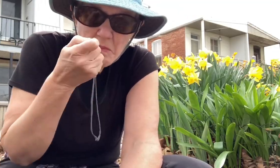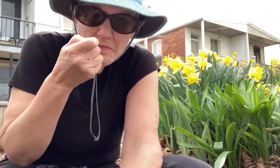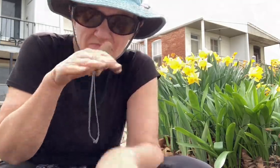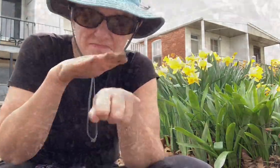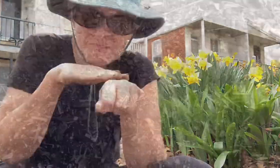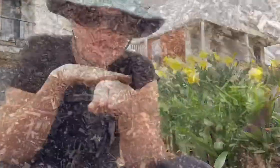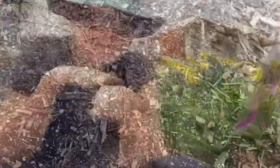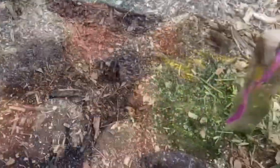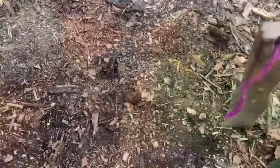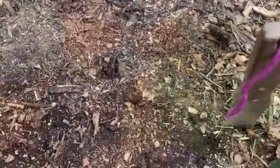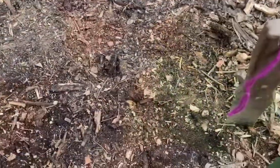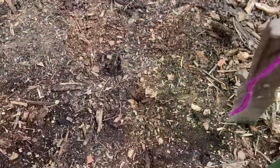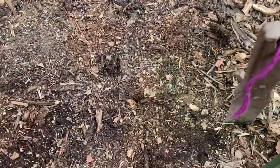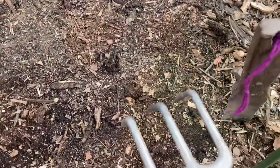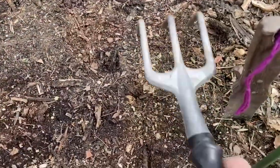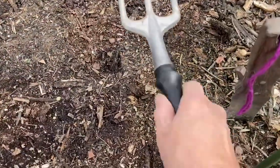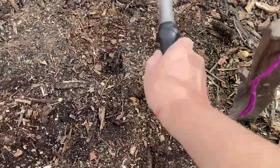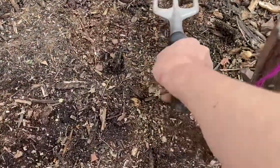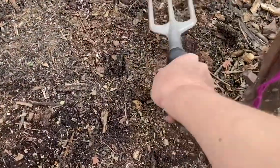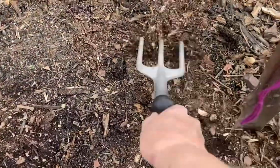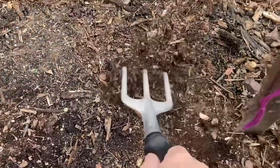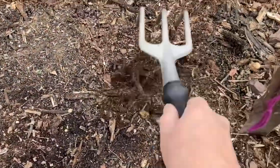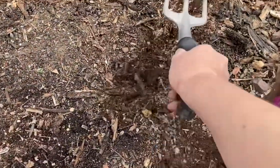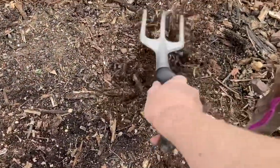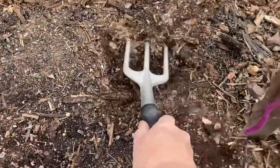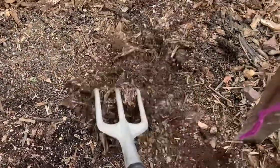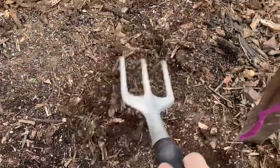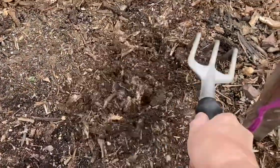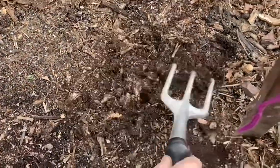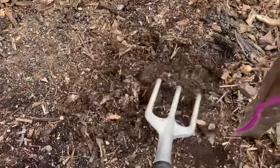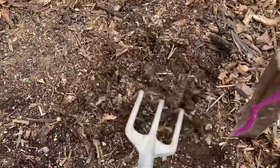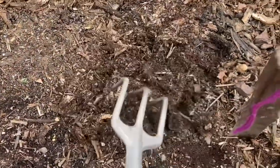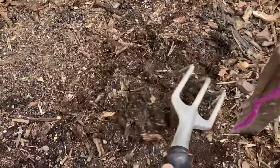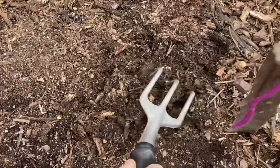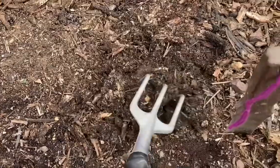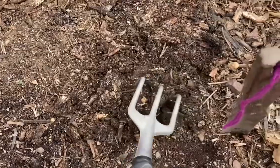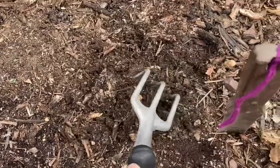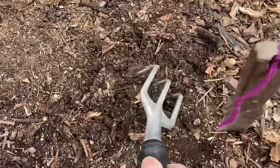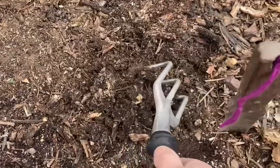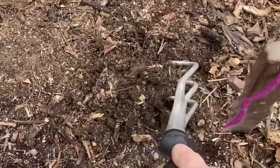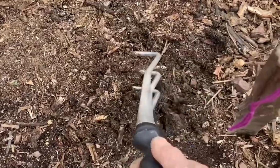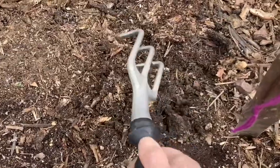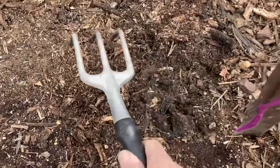there. So let's loosen this up on the surface.